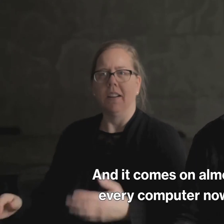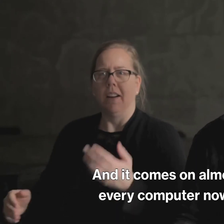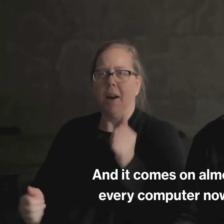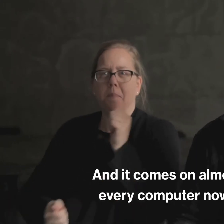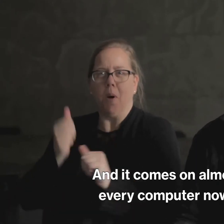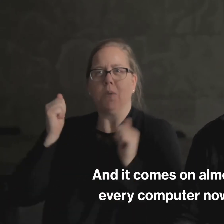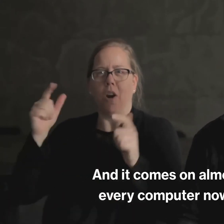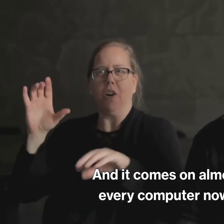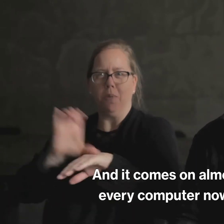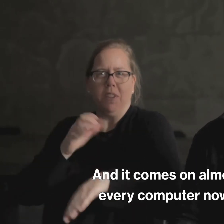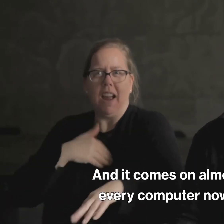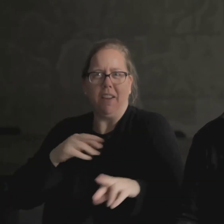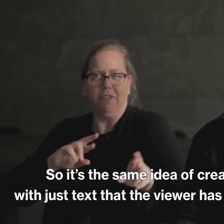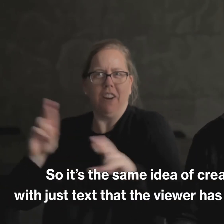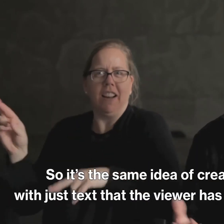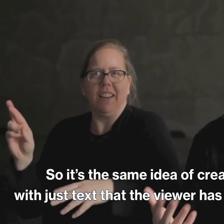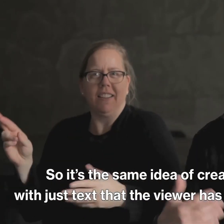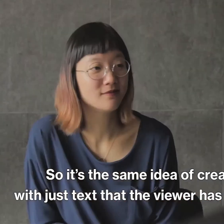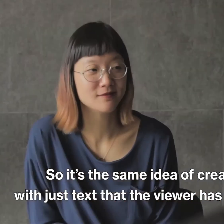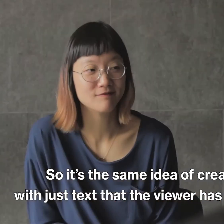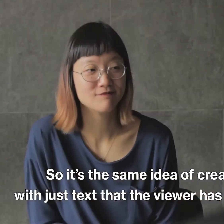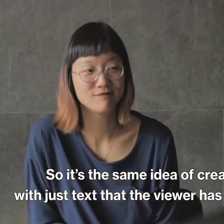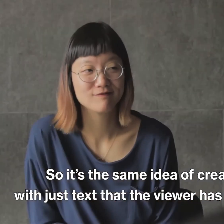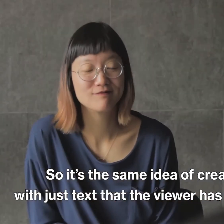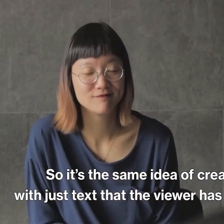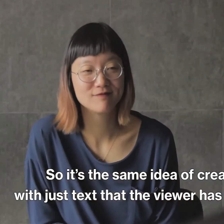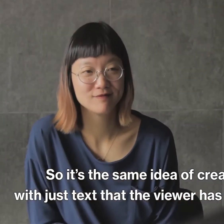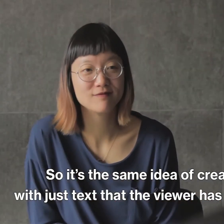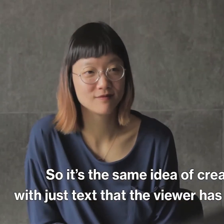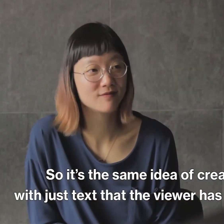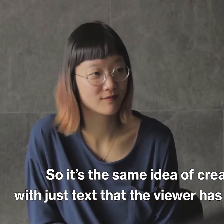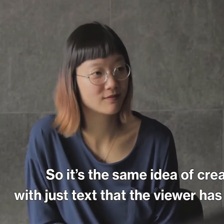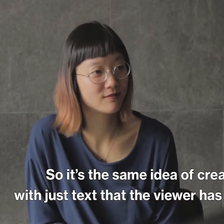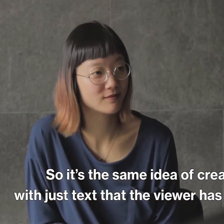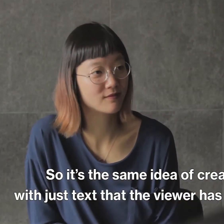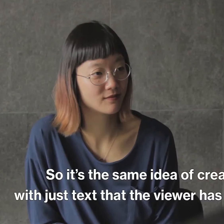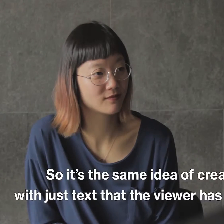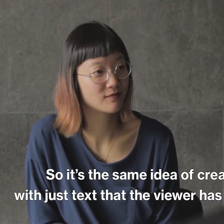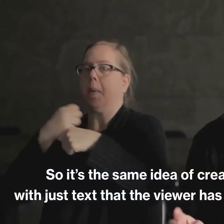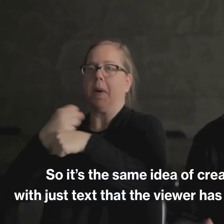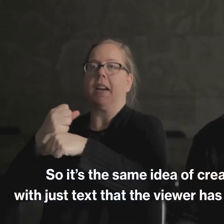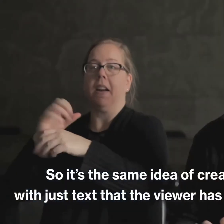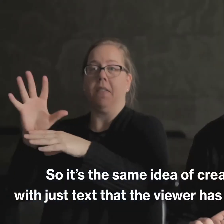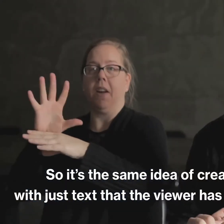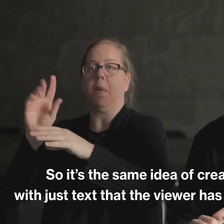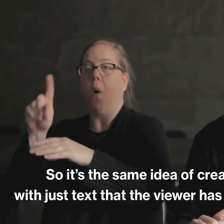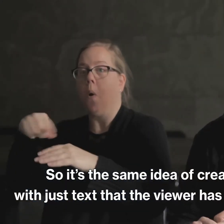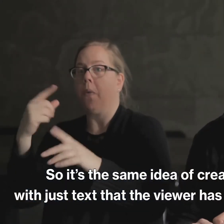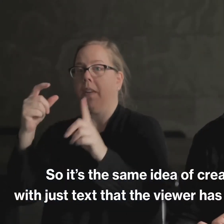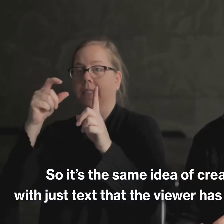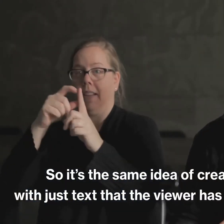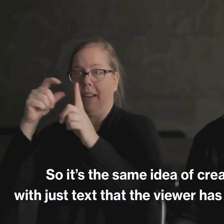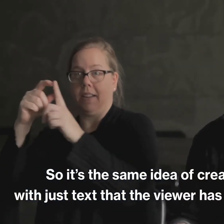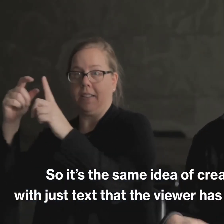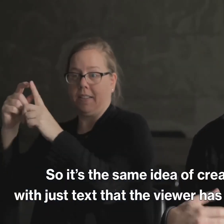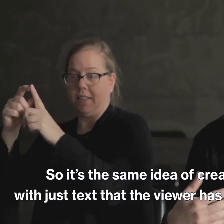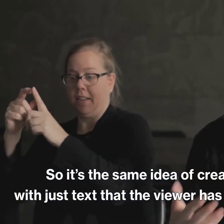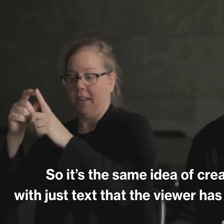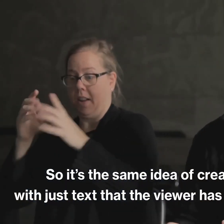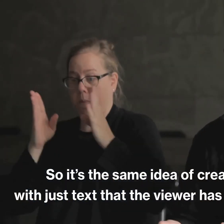computer now. So it's the same idea of creating a film with just text that the viewer has to engage